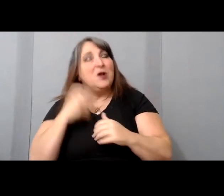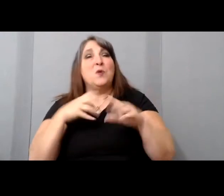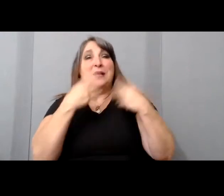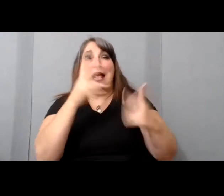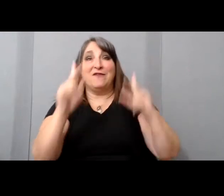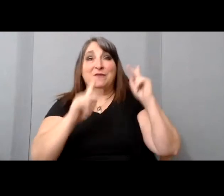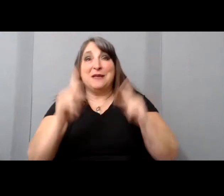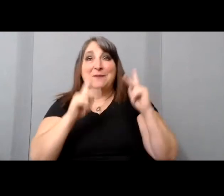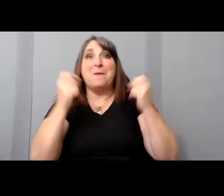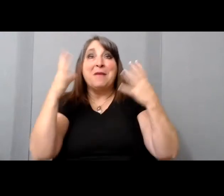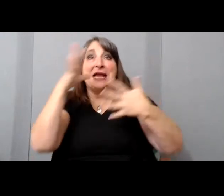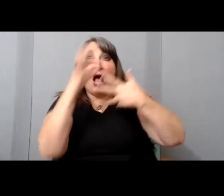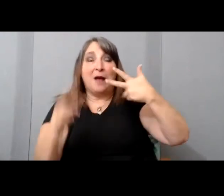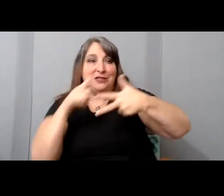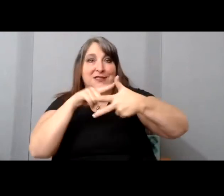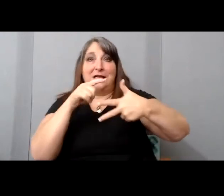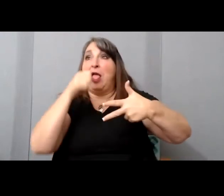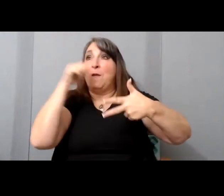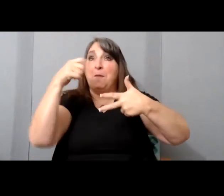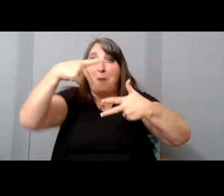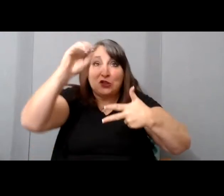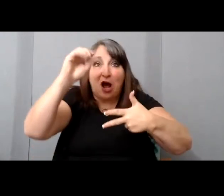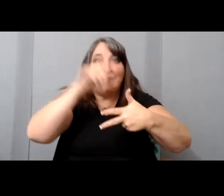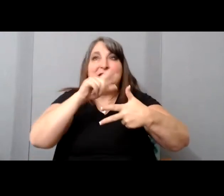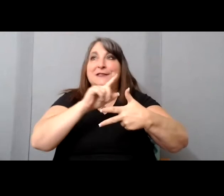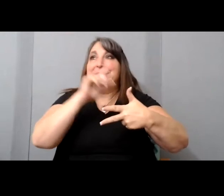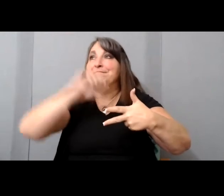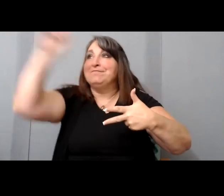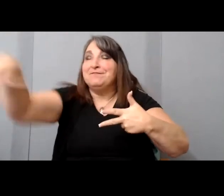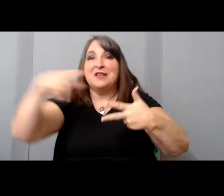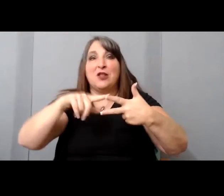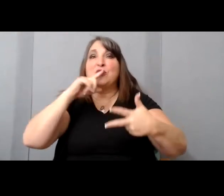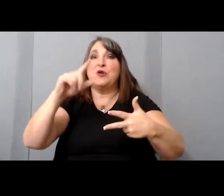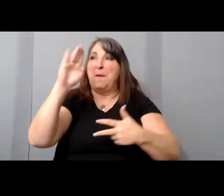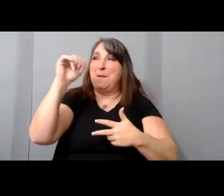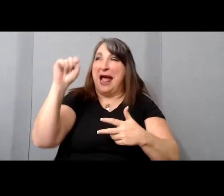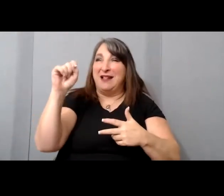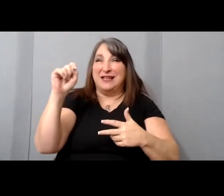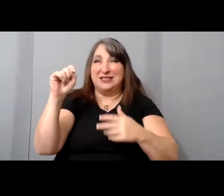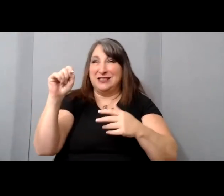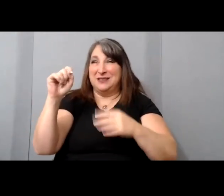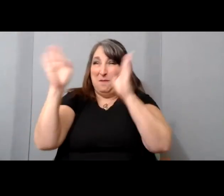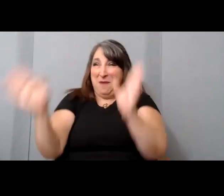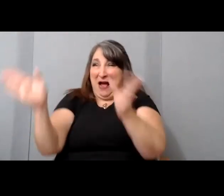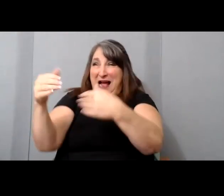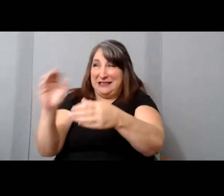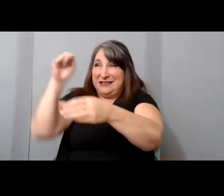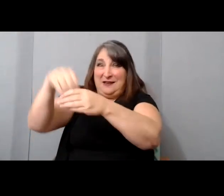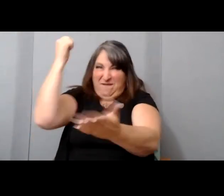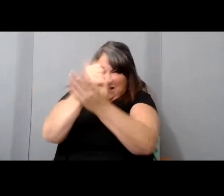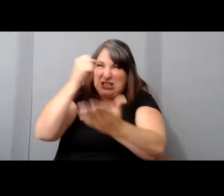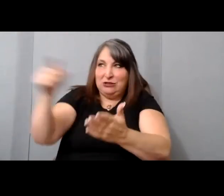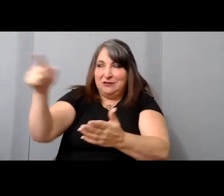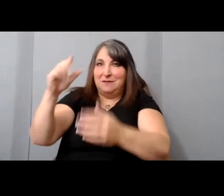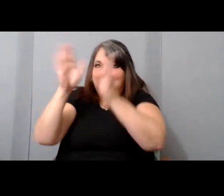to return their ballot through the postal service, through official ballot drop boxes, none of that fake misleading stuff, official ballot drop